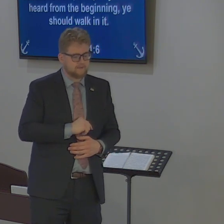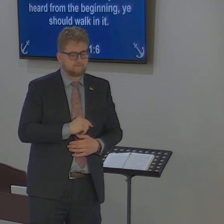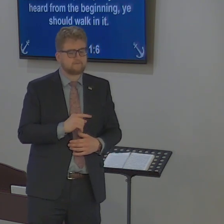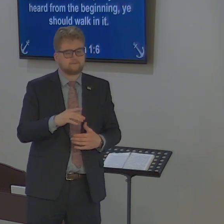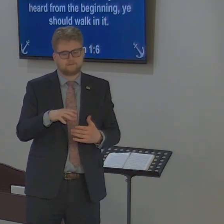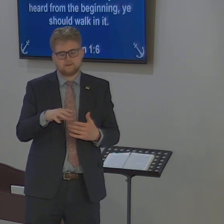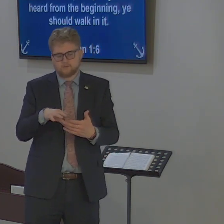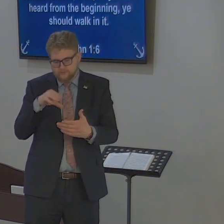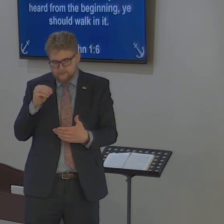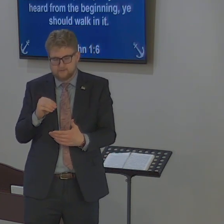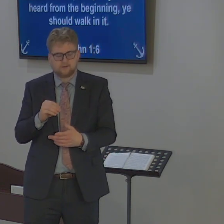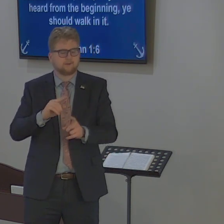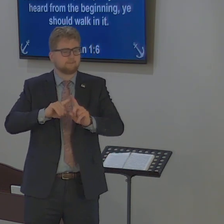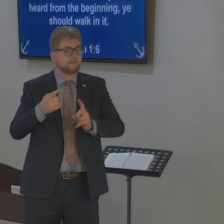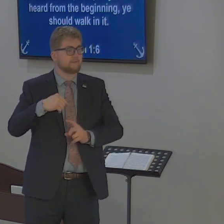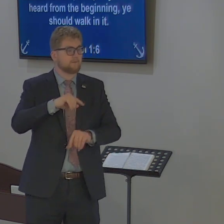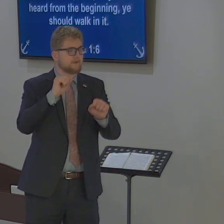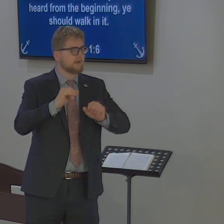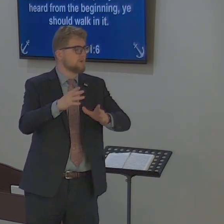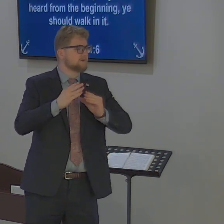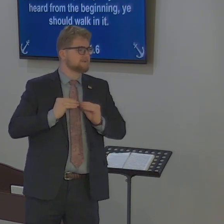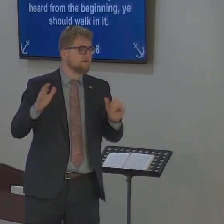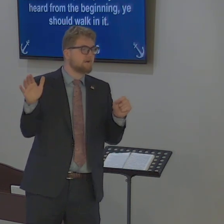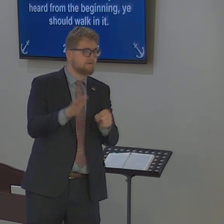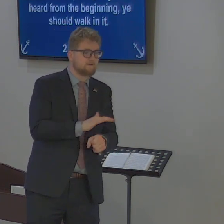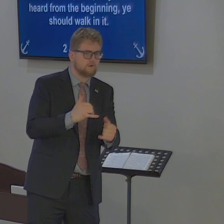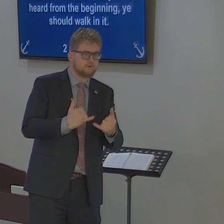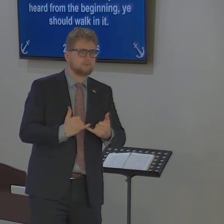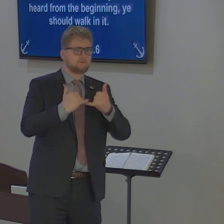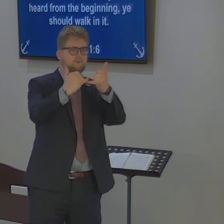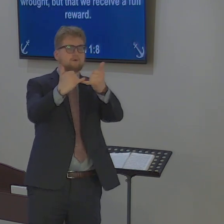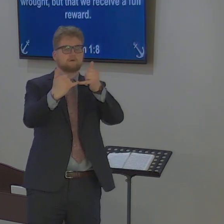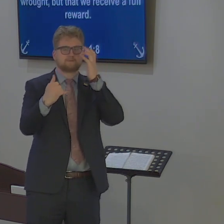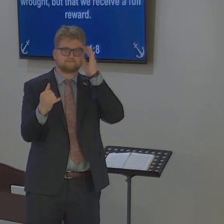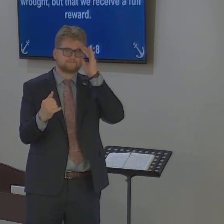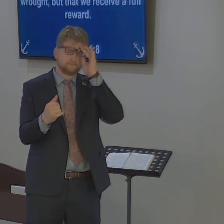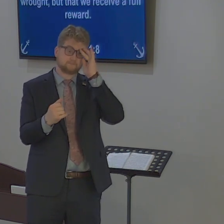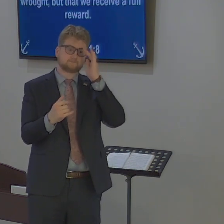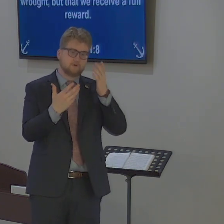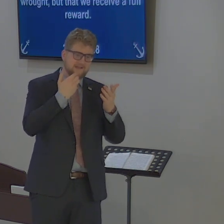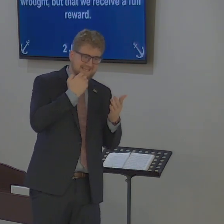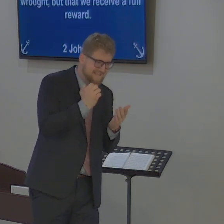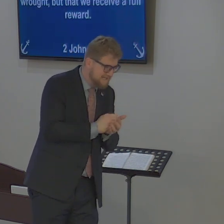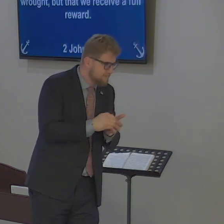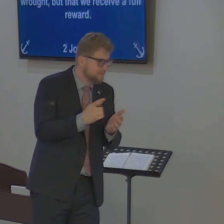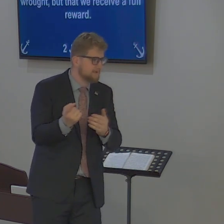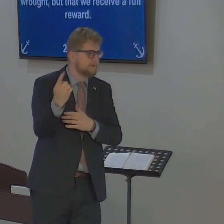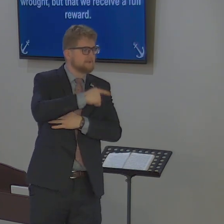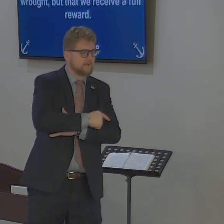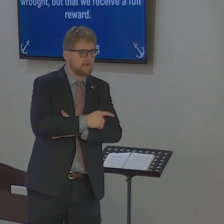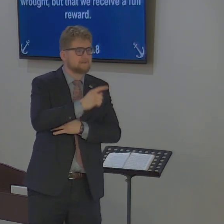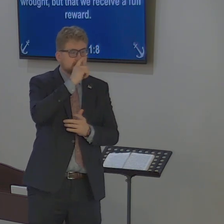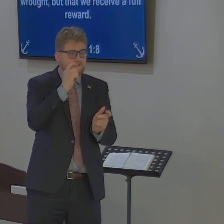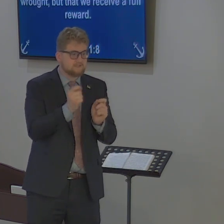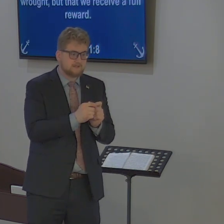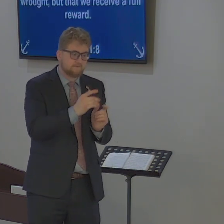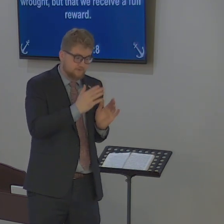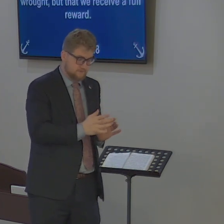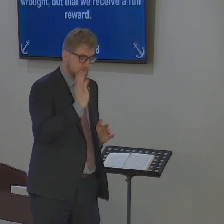full reward. We receive a full reward. In the evil days, the deceivers will wax worse